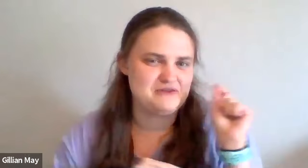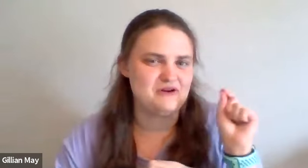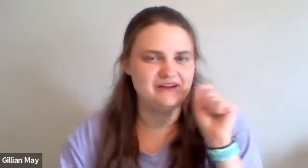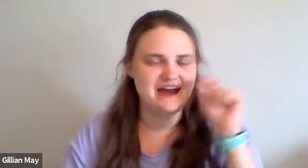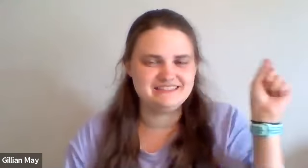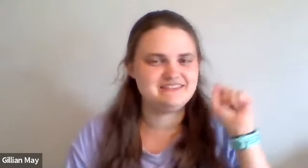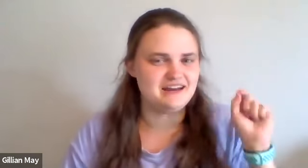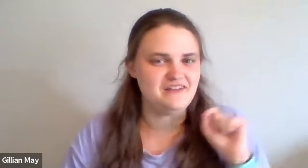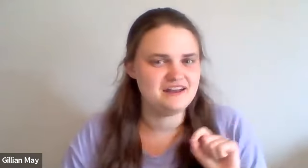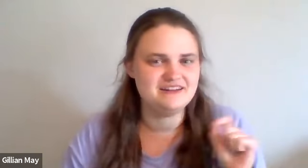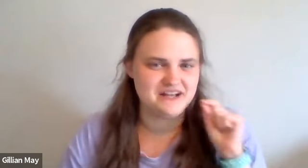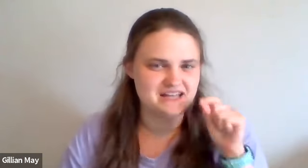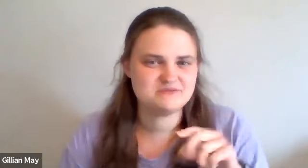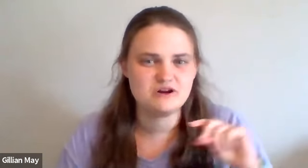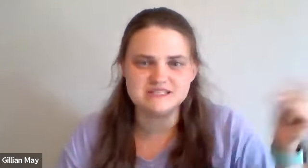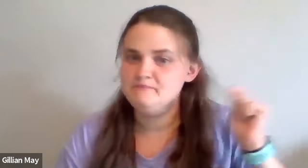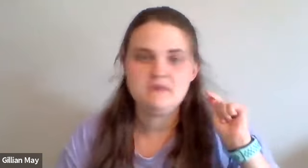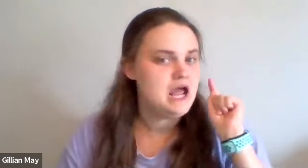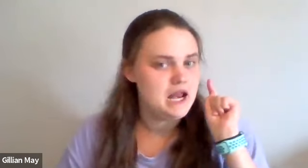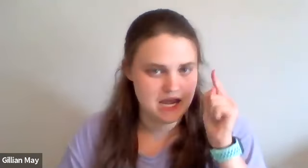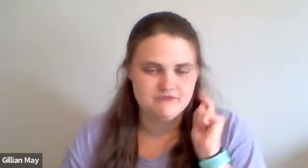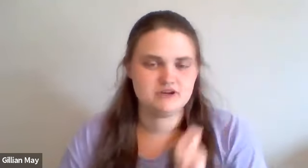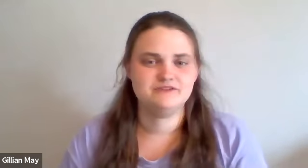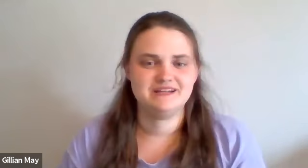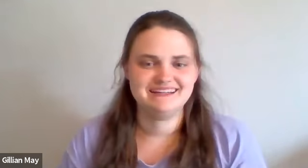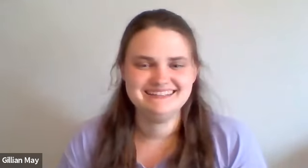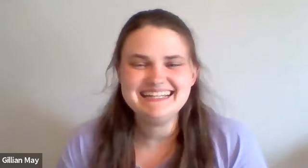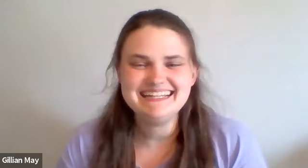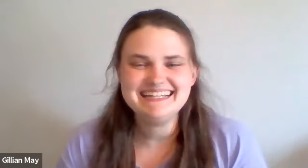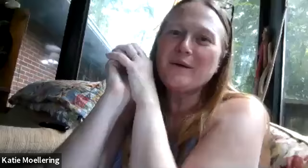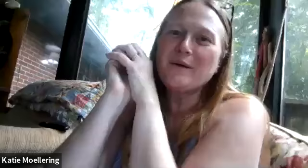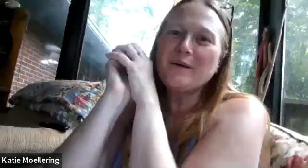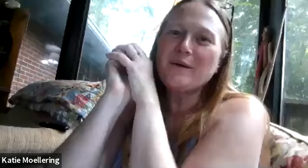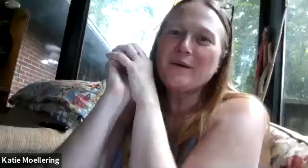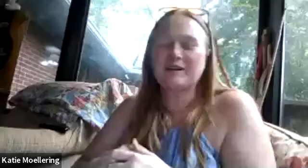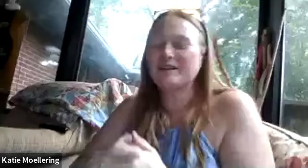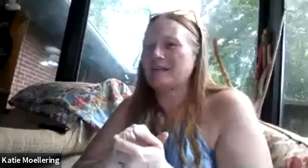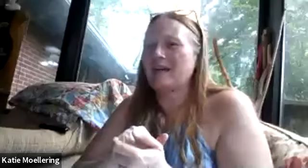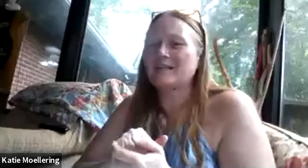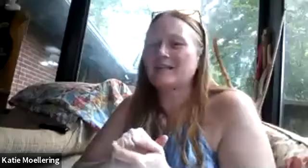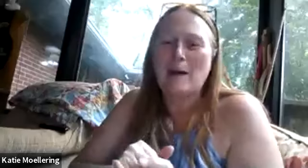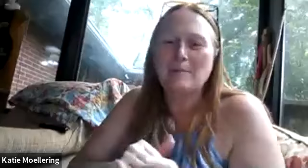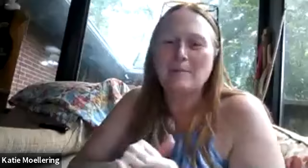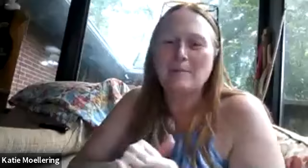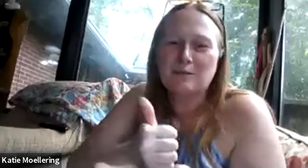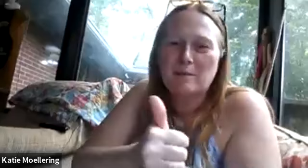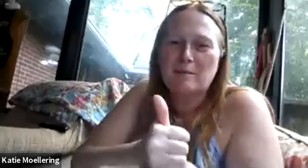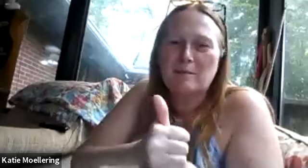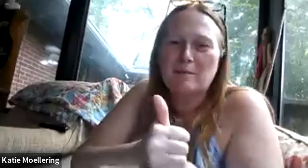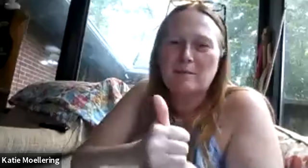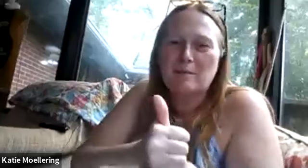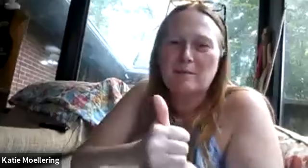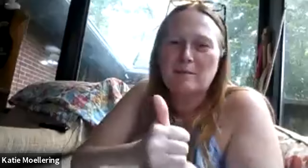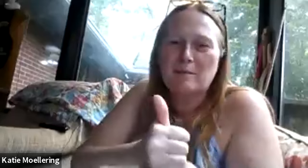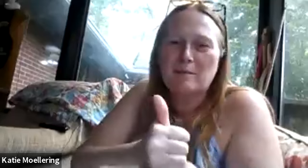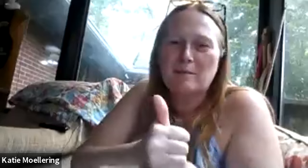wrong. I did that. Right. If I got something wrong, I was like, never going to forget it. Also, if I feel like I just happened to remember